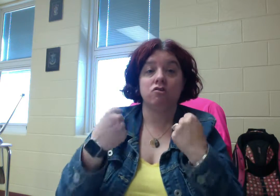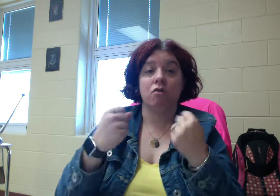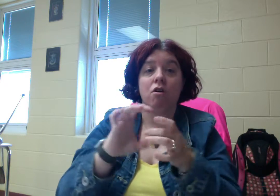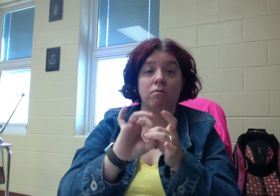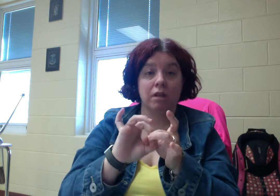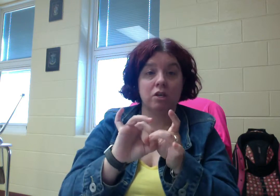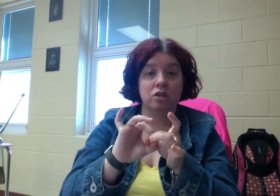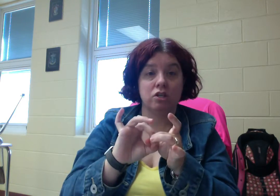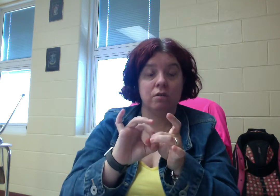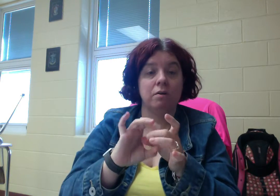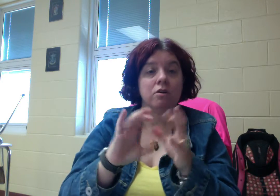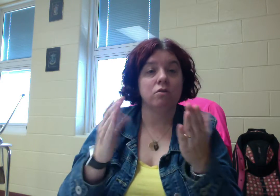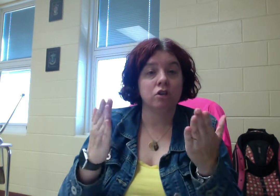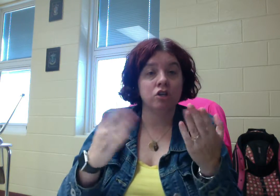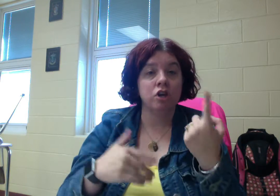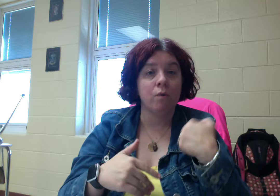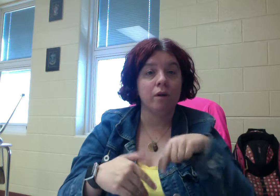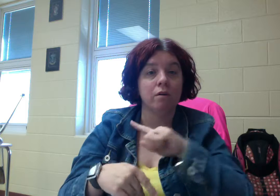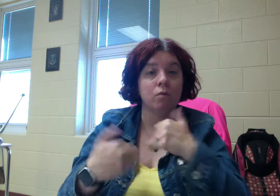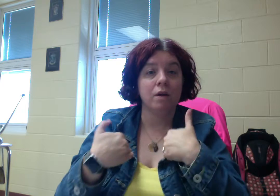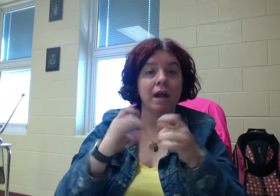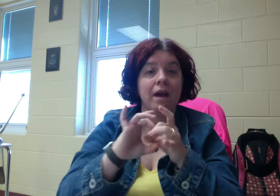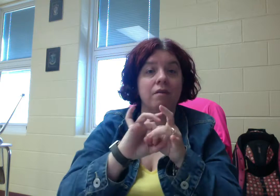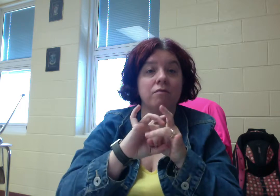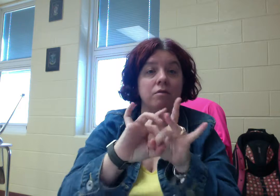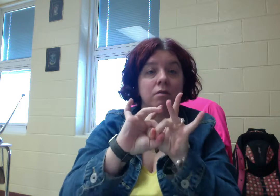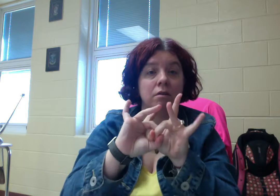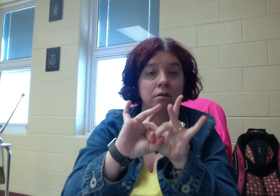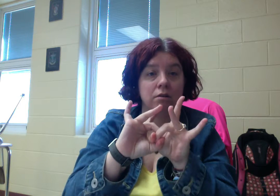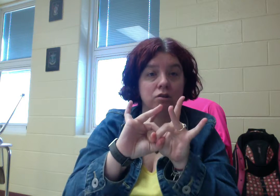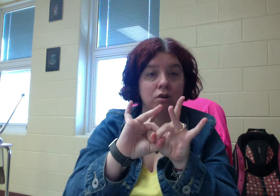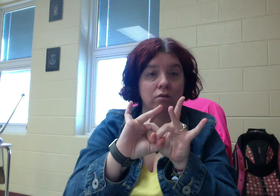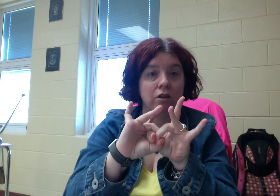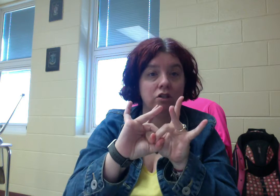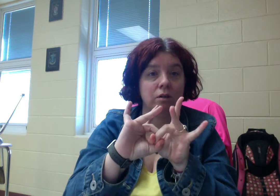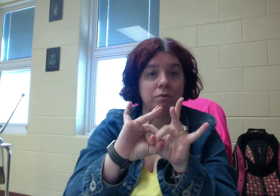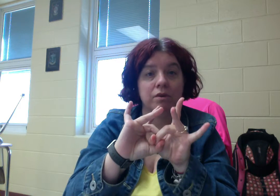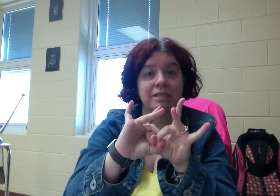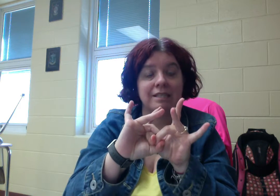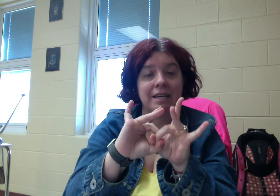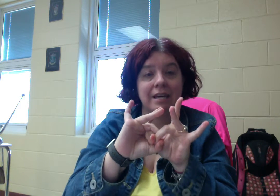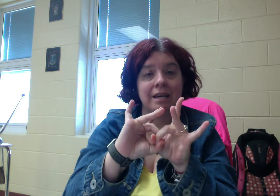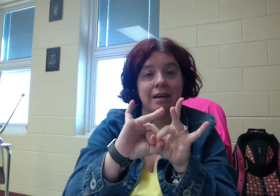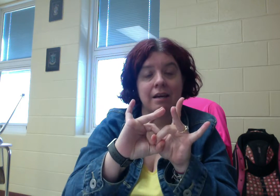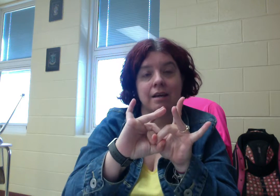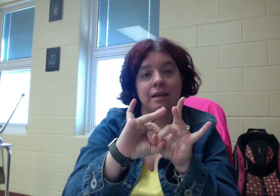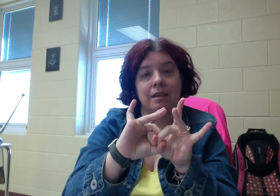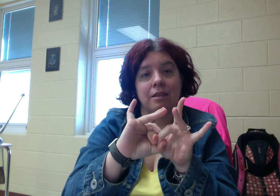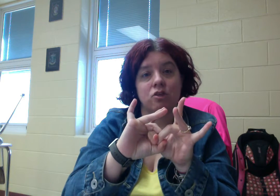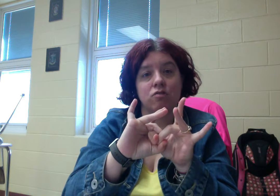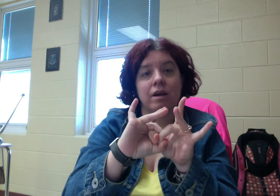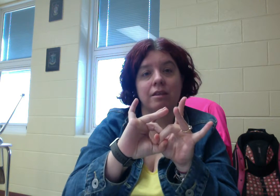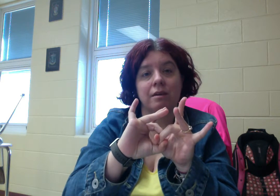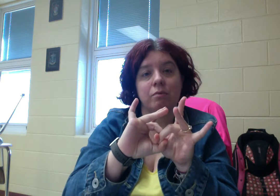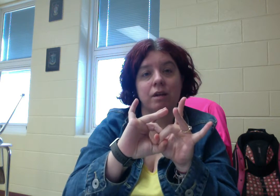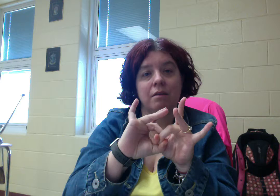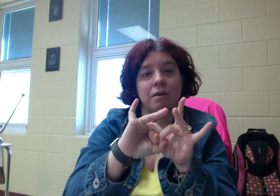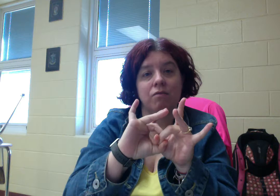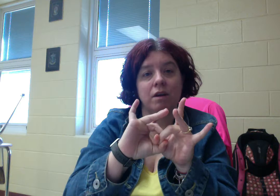strong relationship, you can show it. We have strong relationship. You can see the strength that I'm putting in my